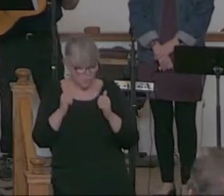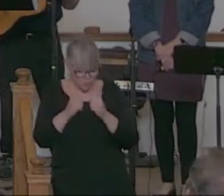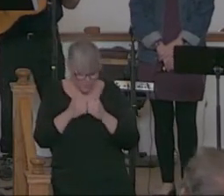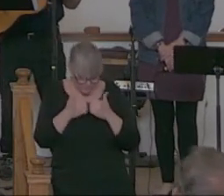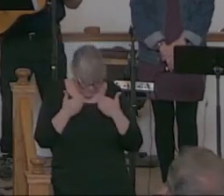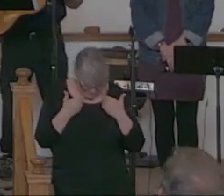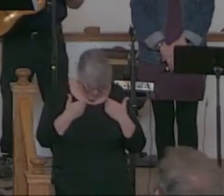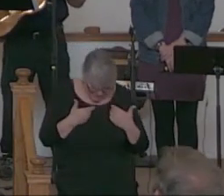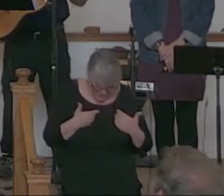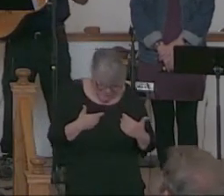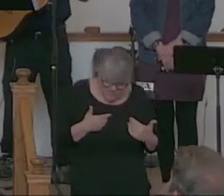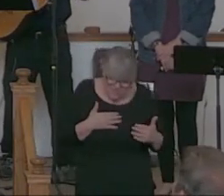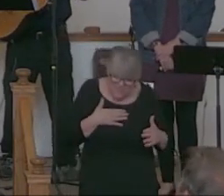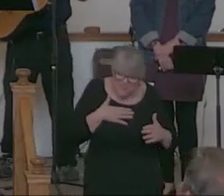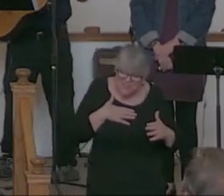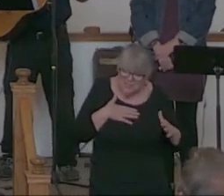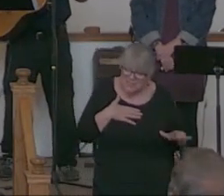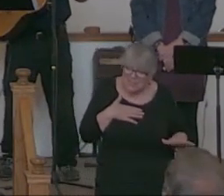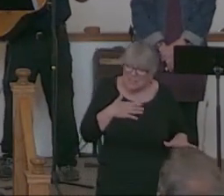with me.